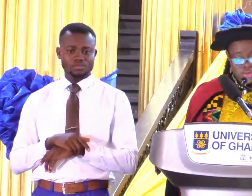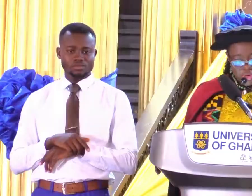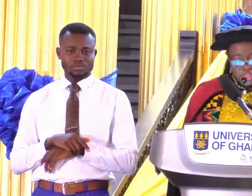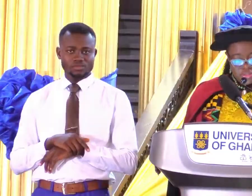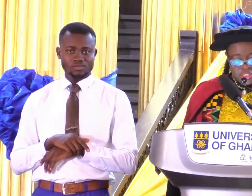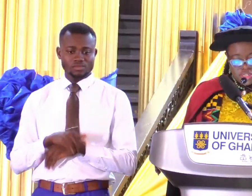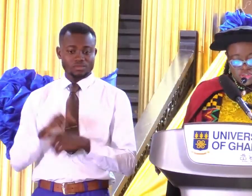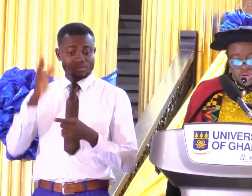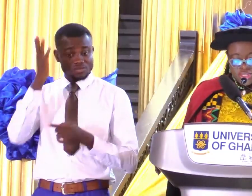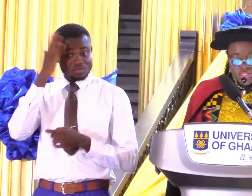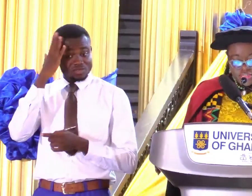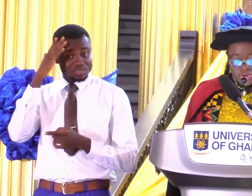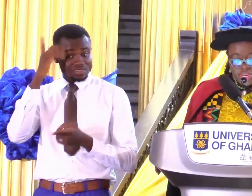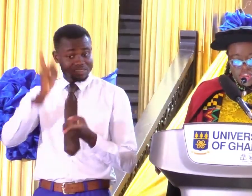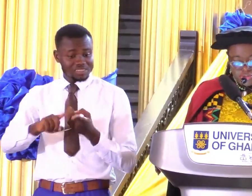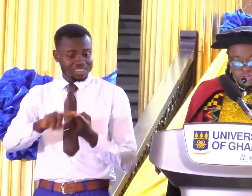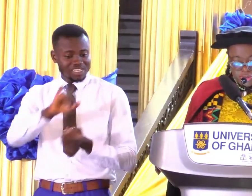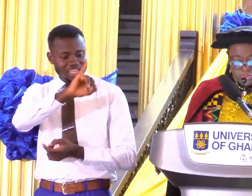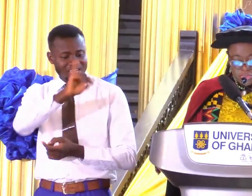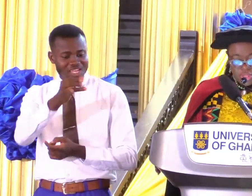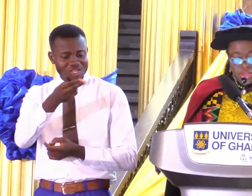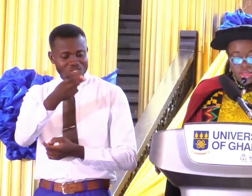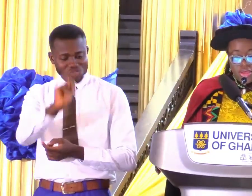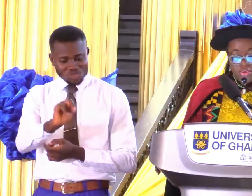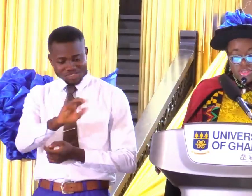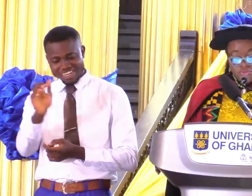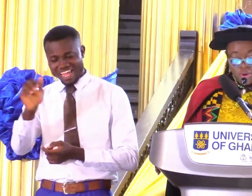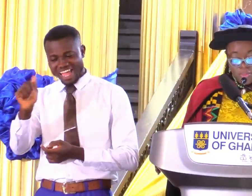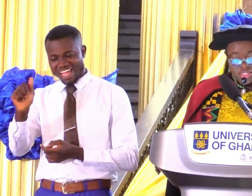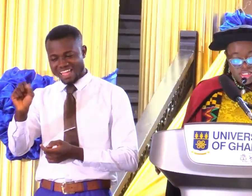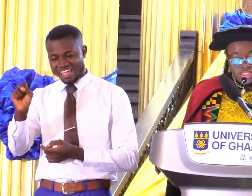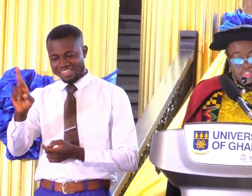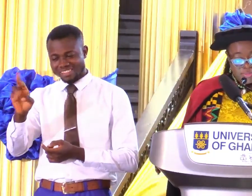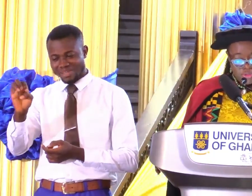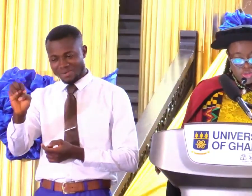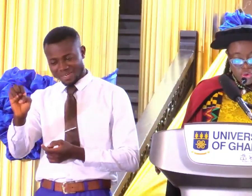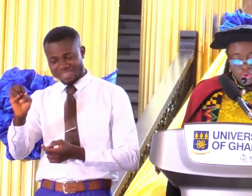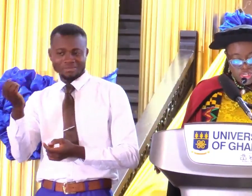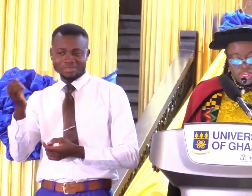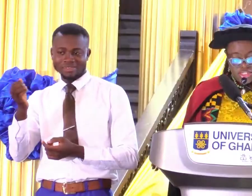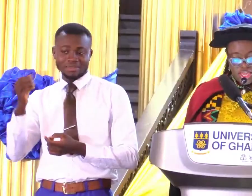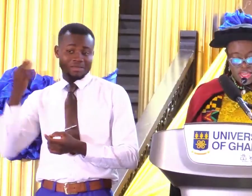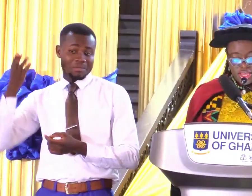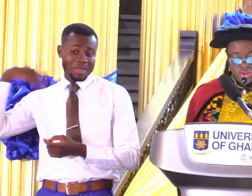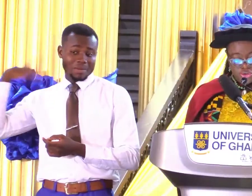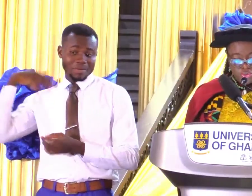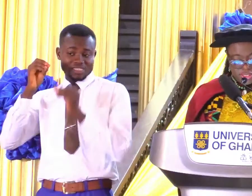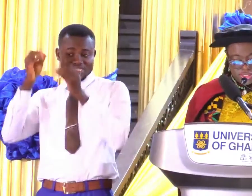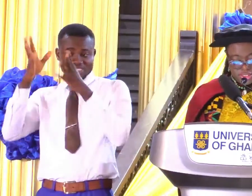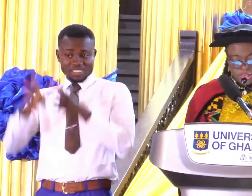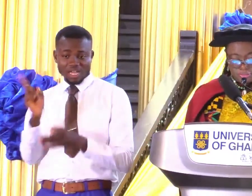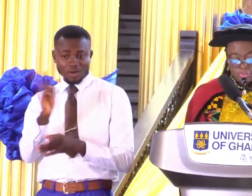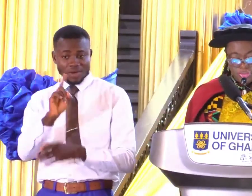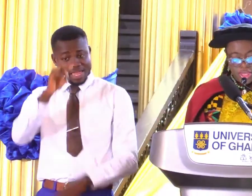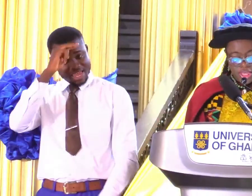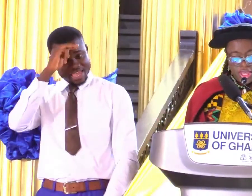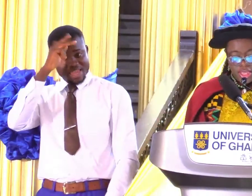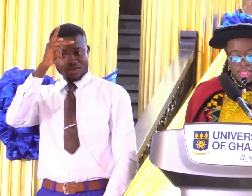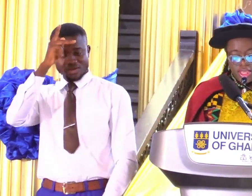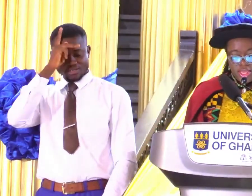otherwise known as Mr. John Asari Entry. Was a former teacher and sports coach at KNUST.